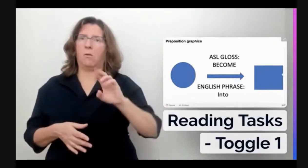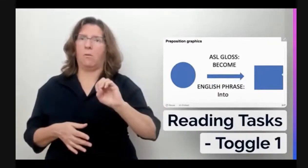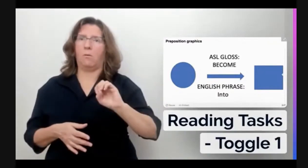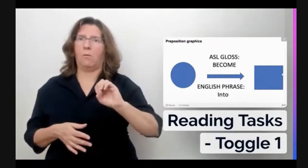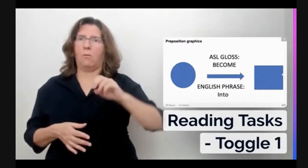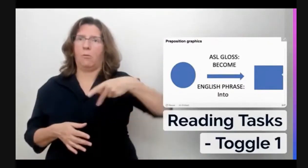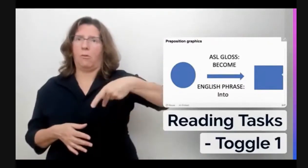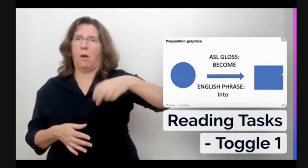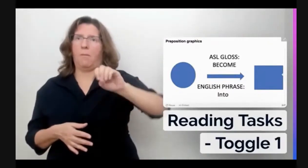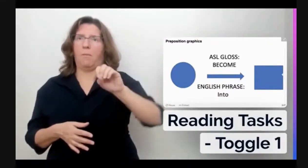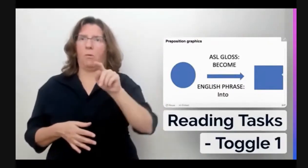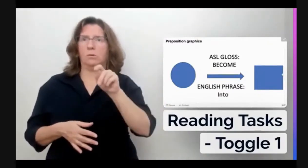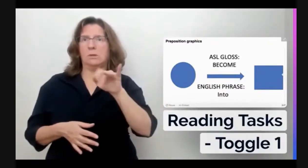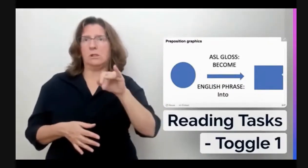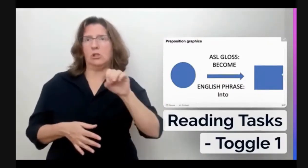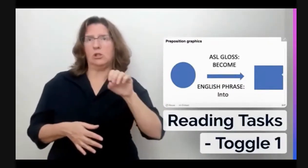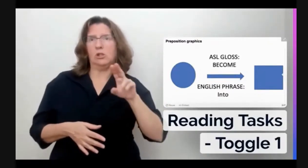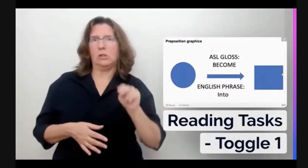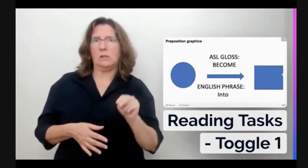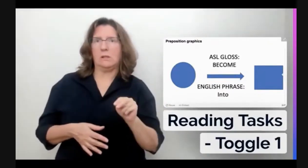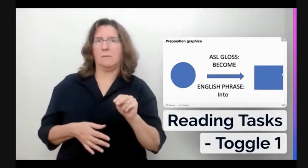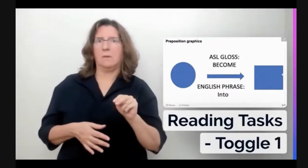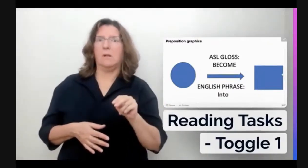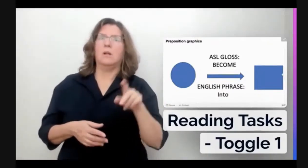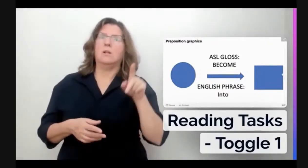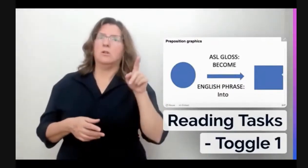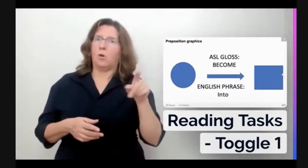is used for a preposition exercise.